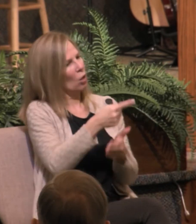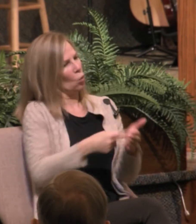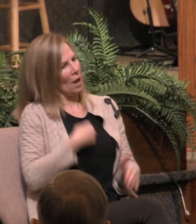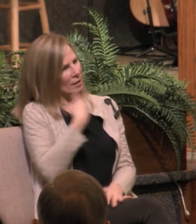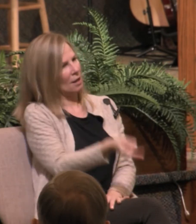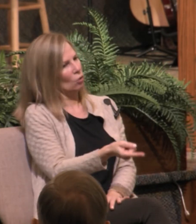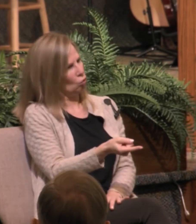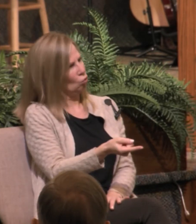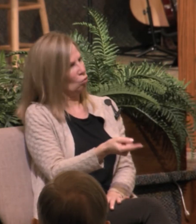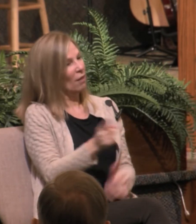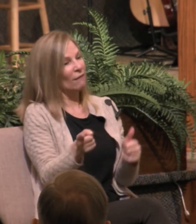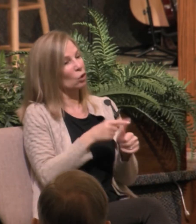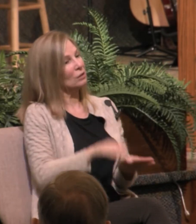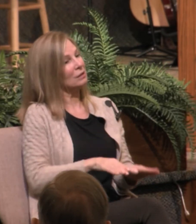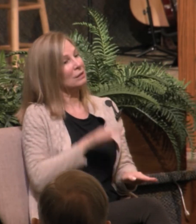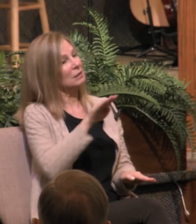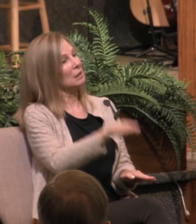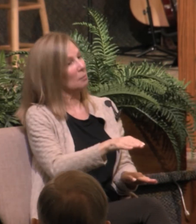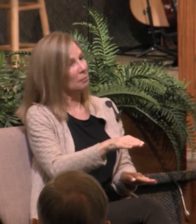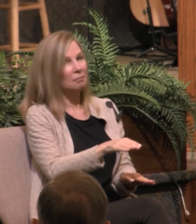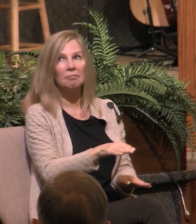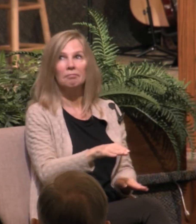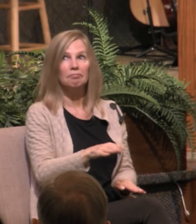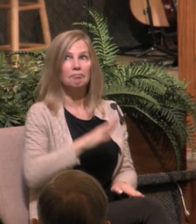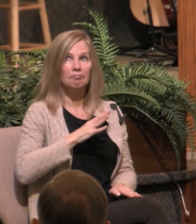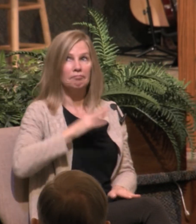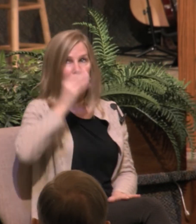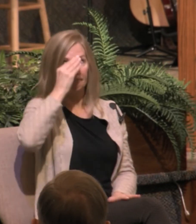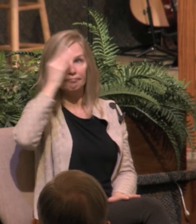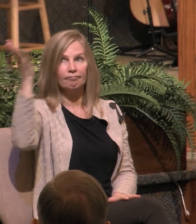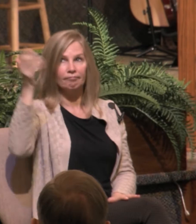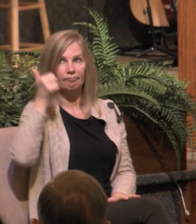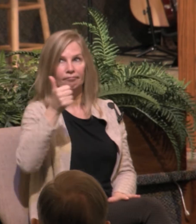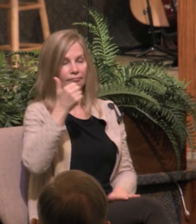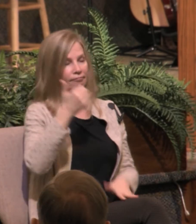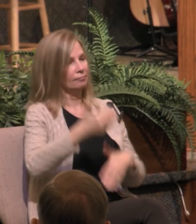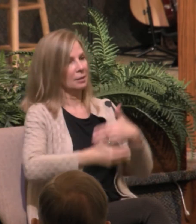said. You take the first step." And they obeyed.